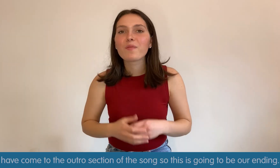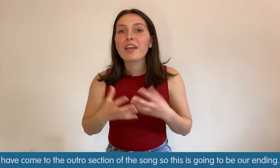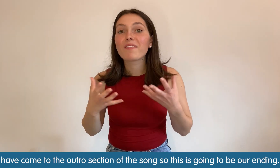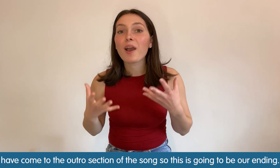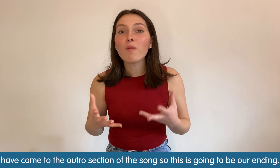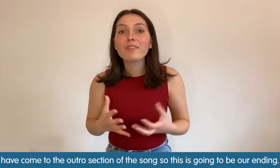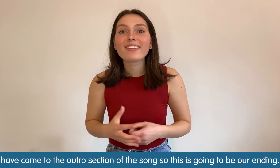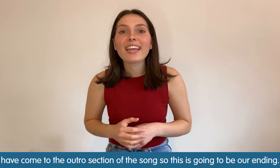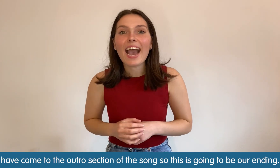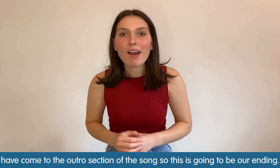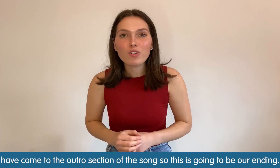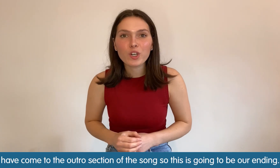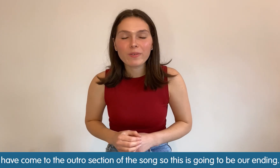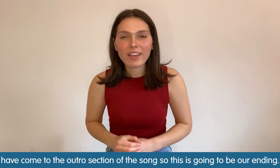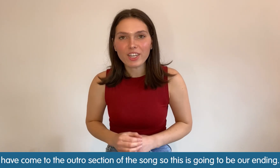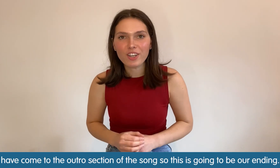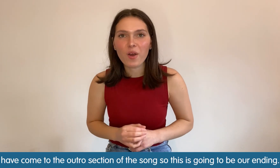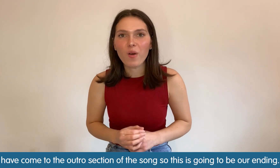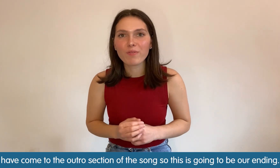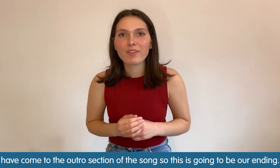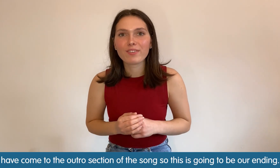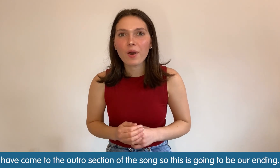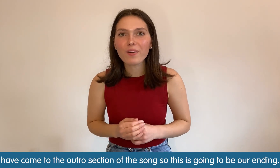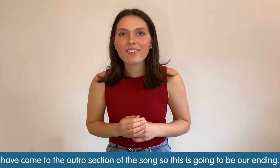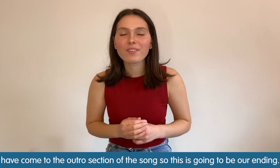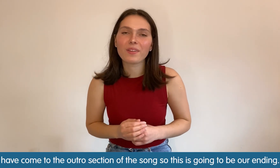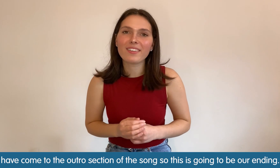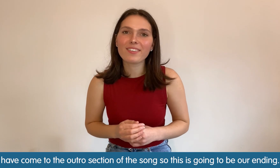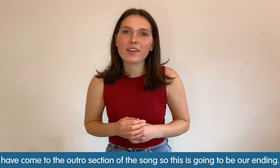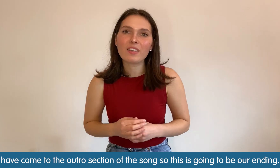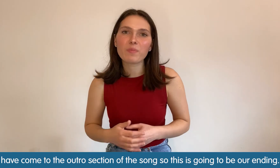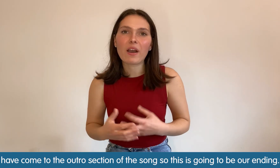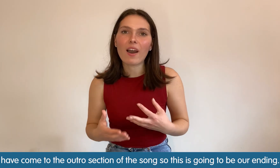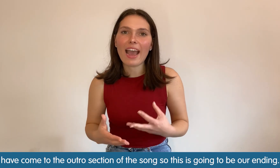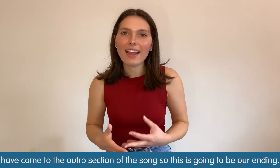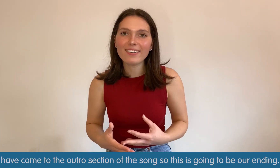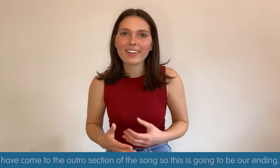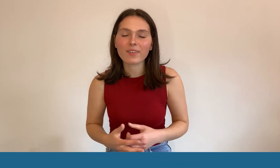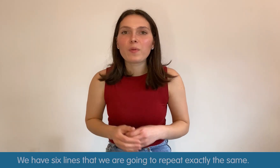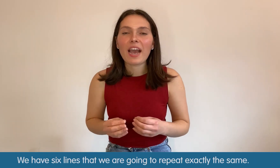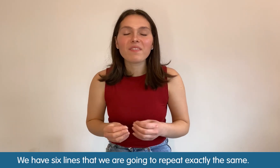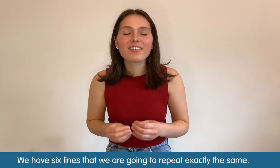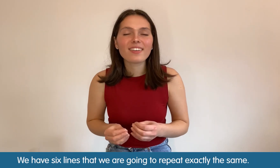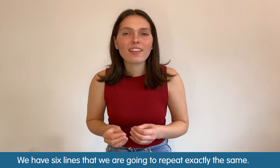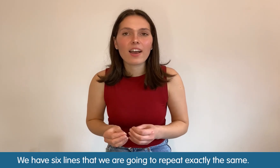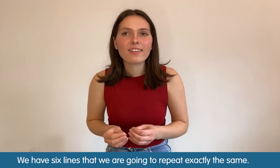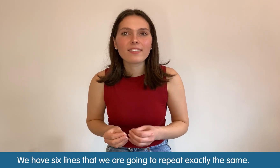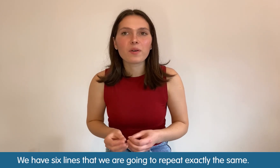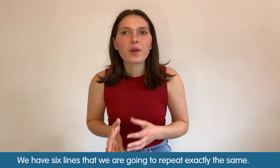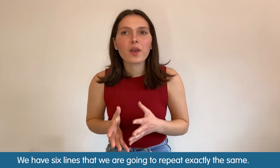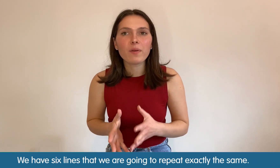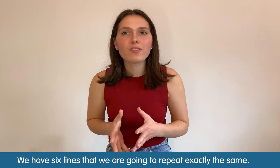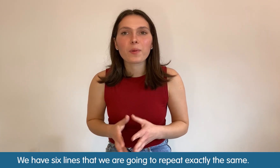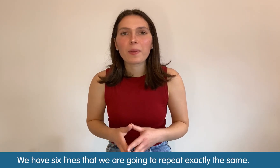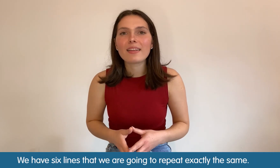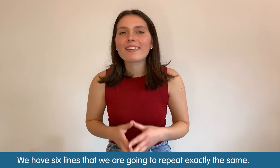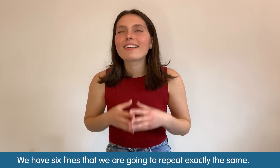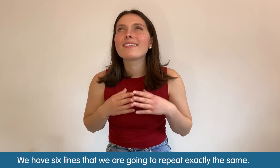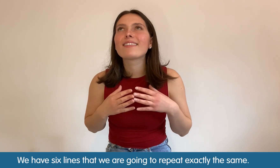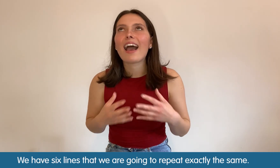have come to the outro section of the song, so this is going to be our ending. We have 6 lines that we're going to repeat